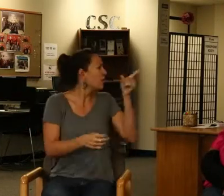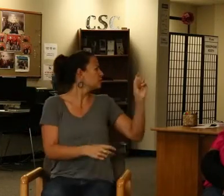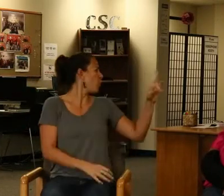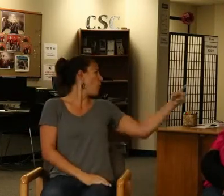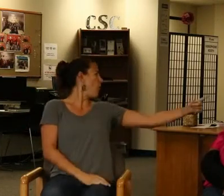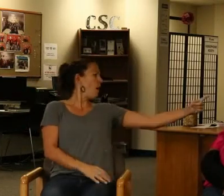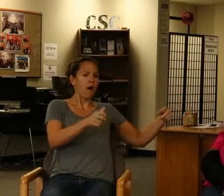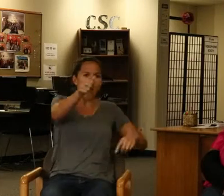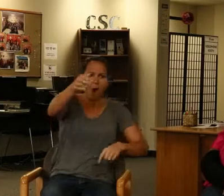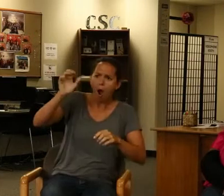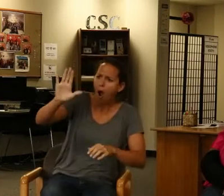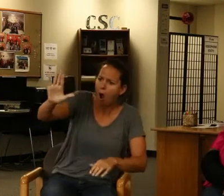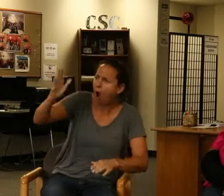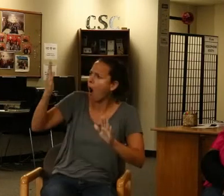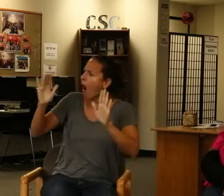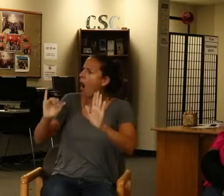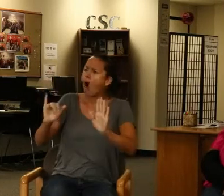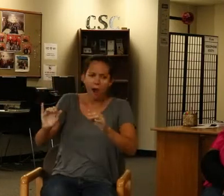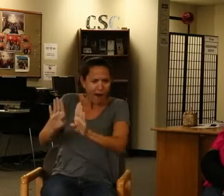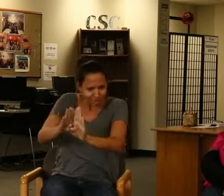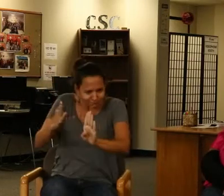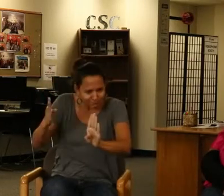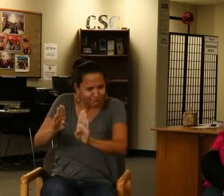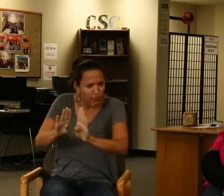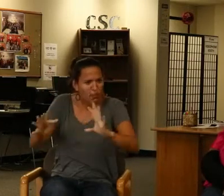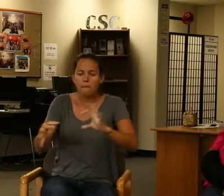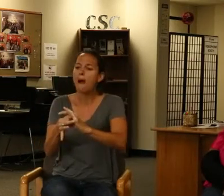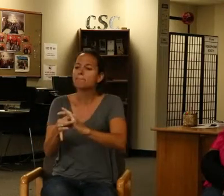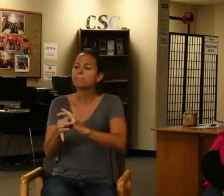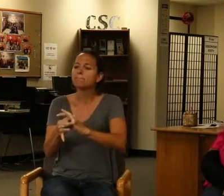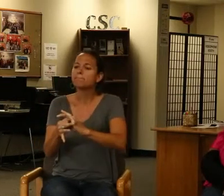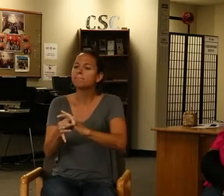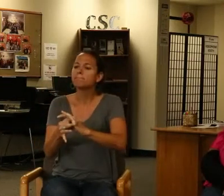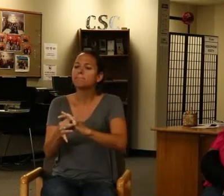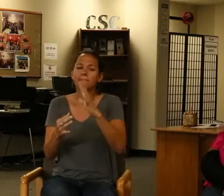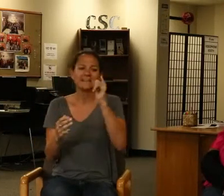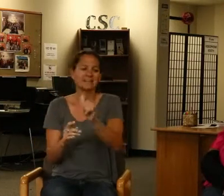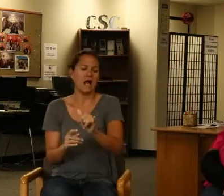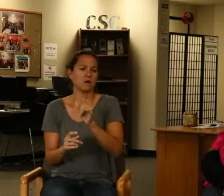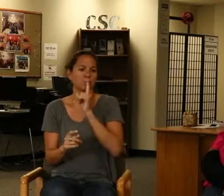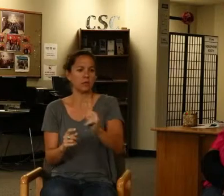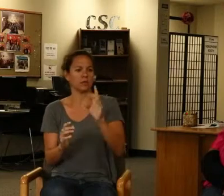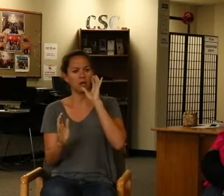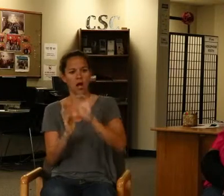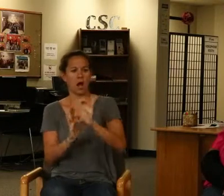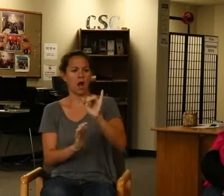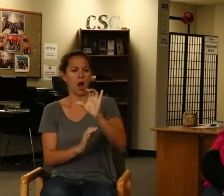He'll make that connection. A real door. Look at it. Oh, I get it. And make that internal connection.